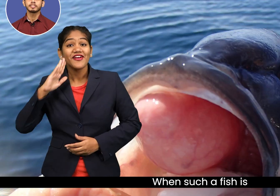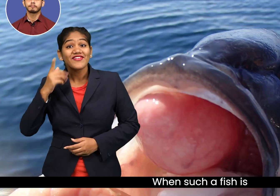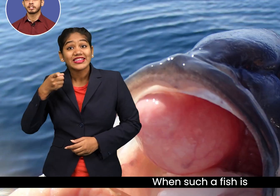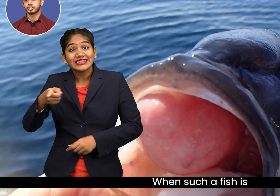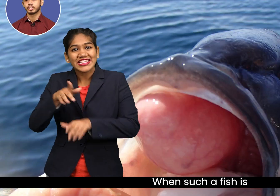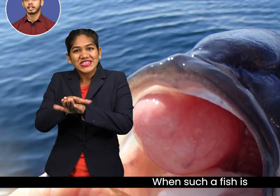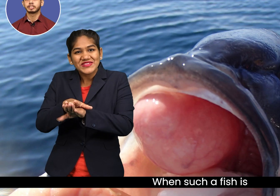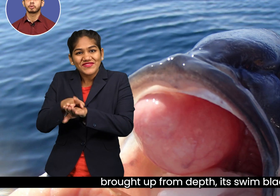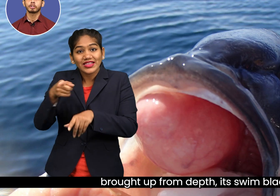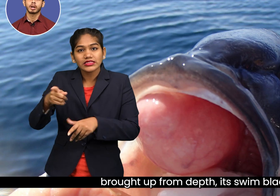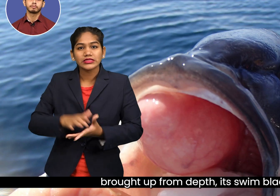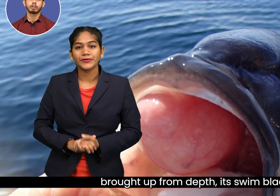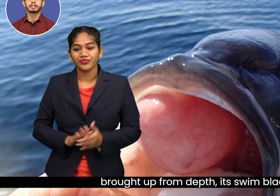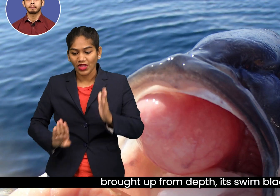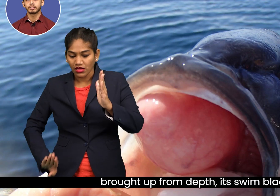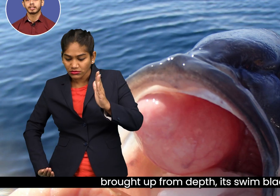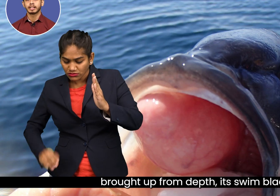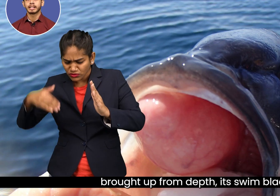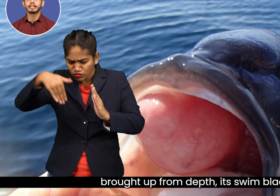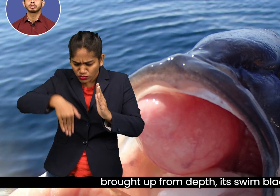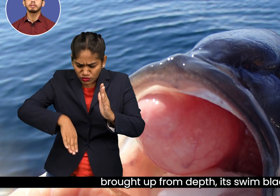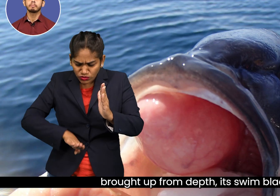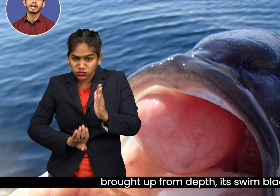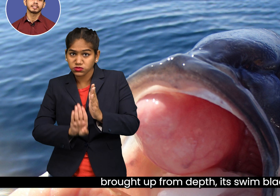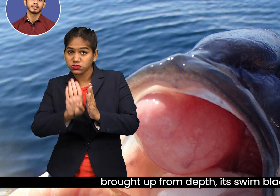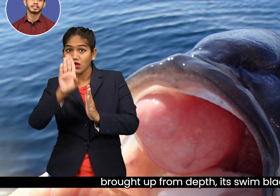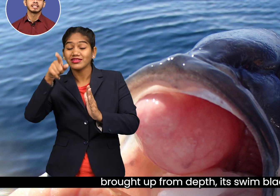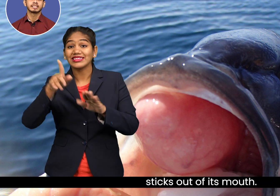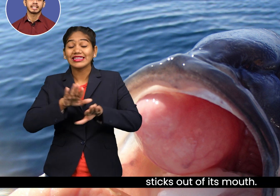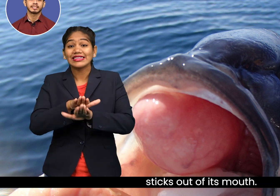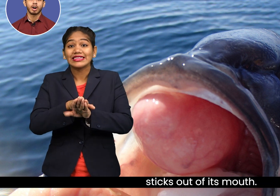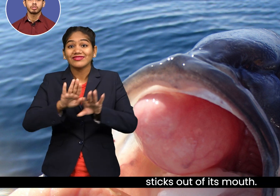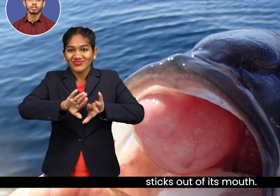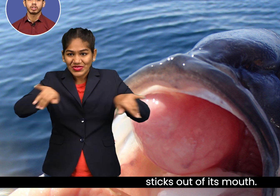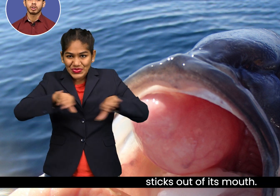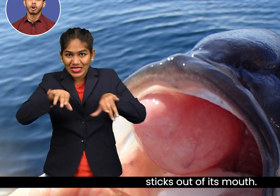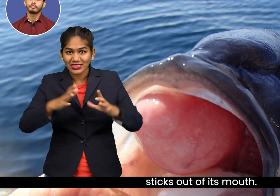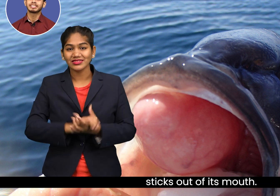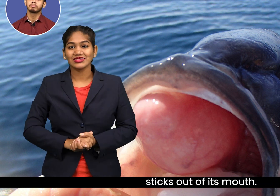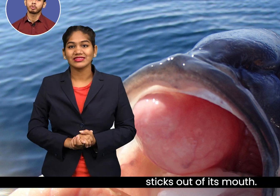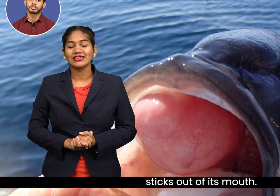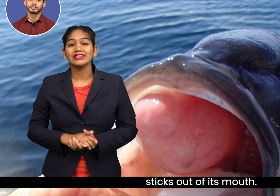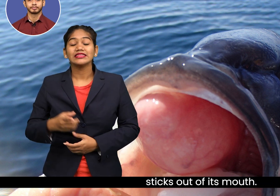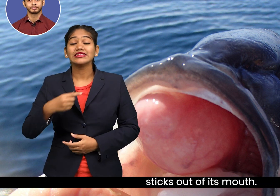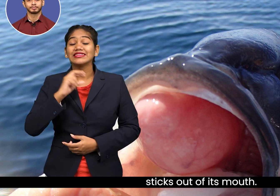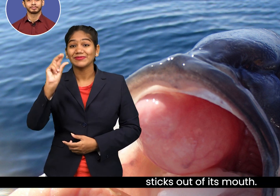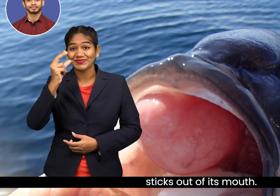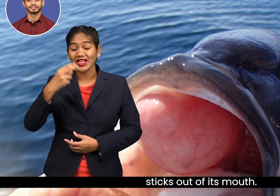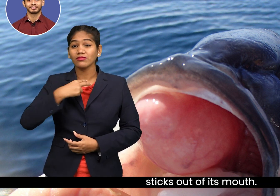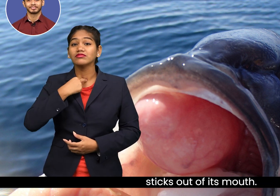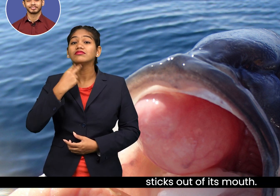When such a fish is brought up from depth, its swim bladder sticks out of its mouth.